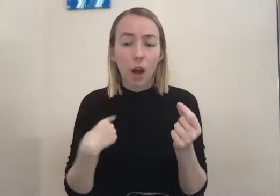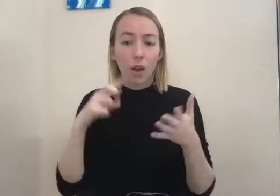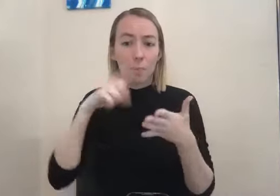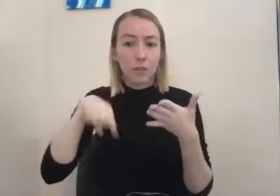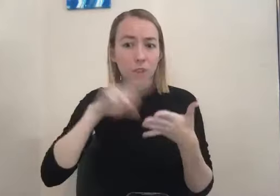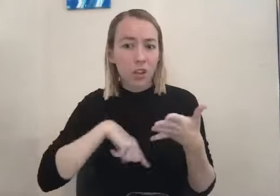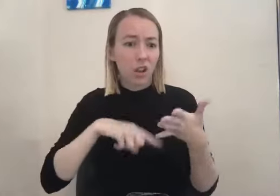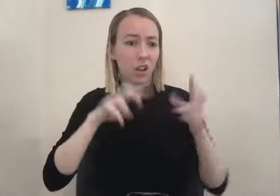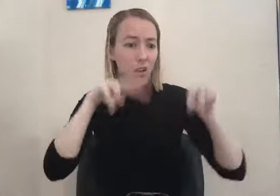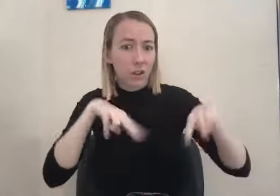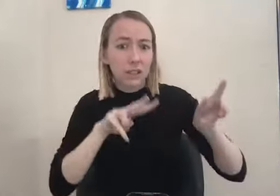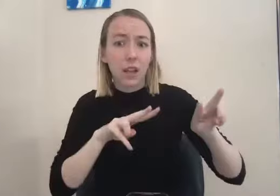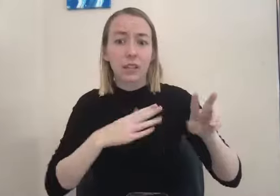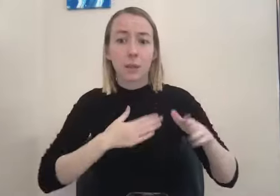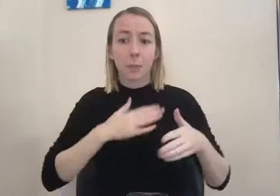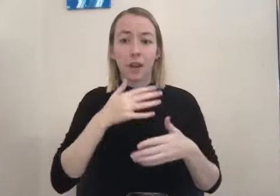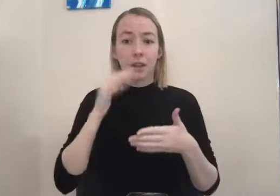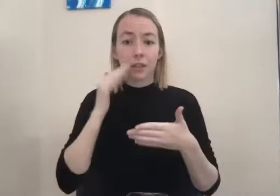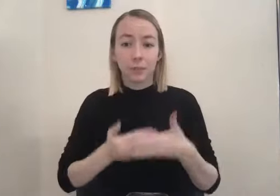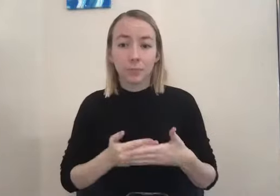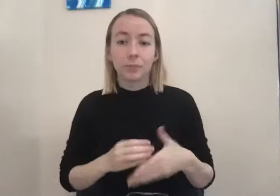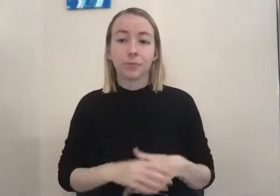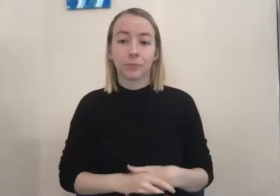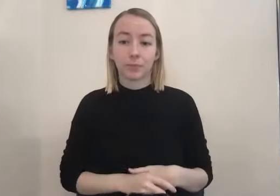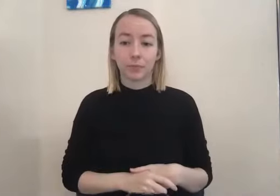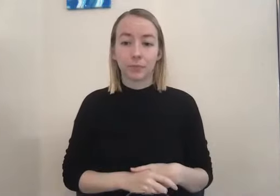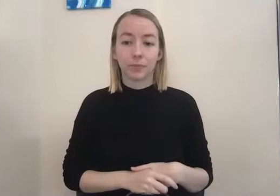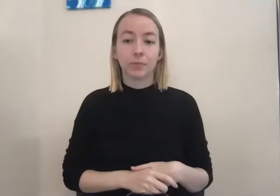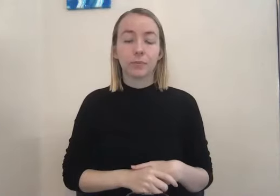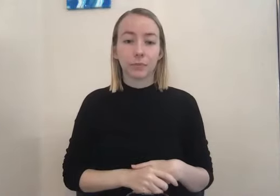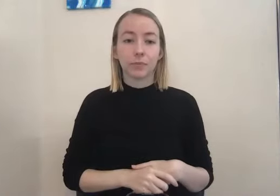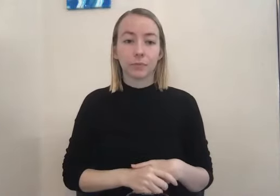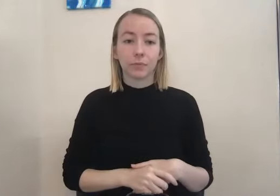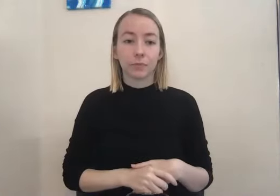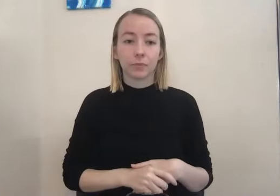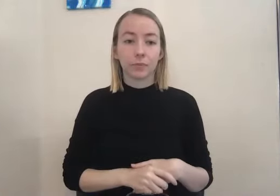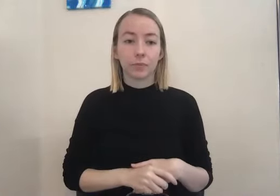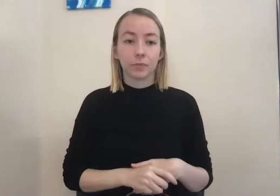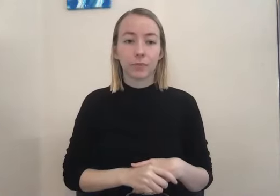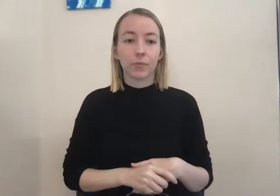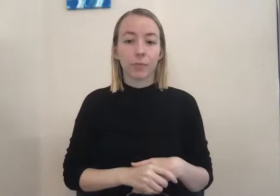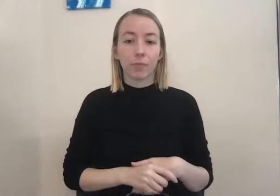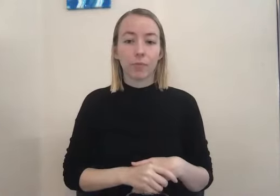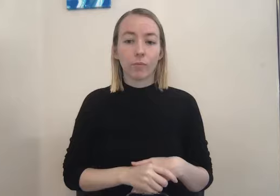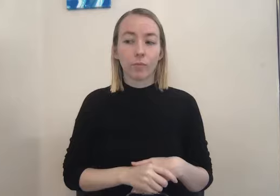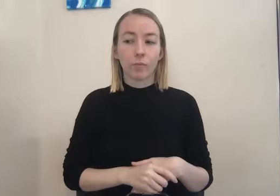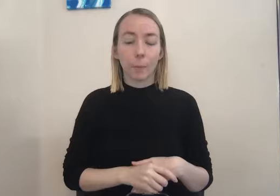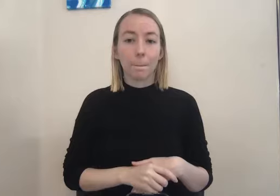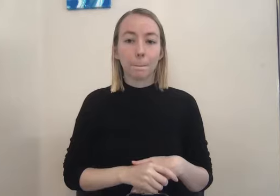her affected. And then I had to realise I actually was judging and criticising, and my wee sponsor says, and who do you think you